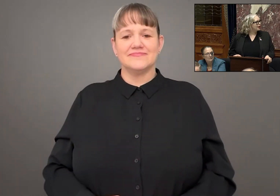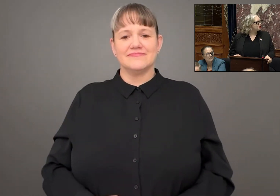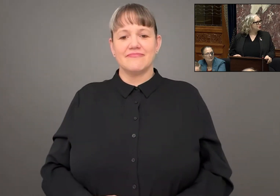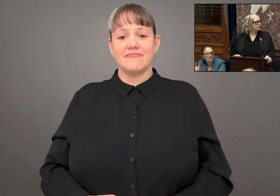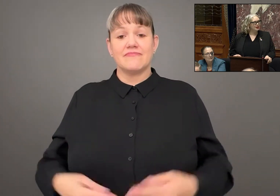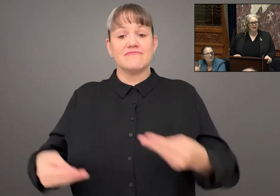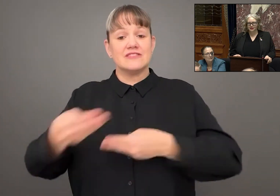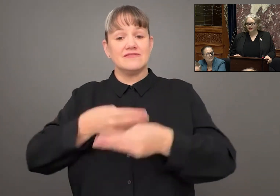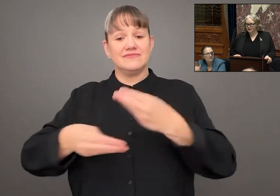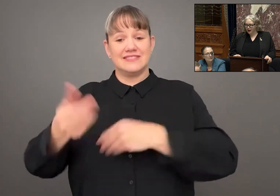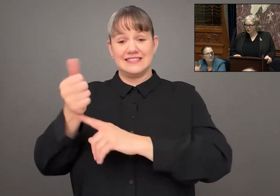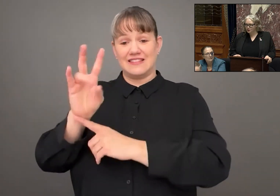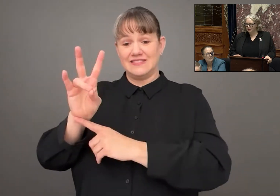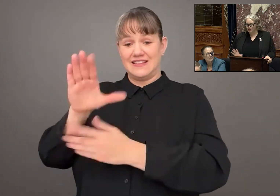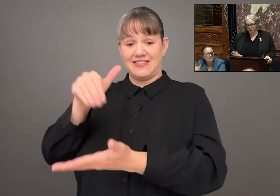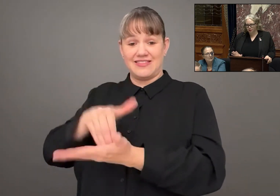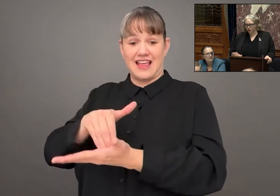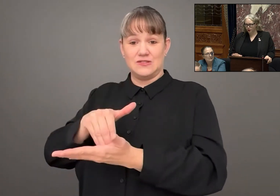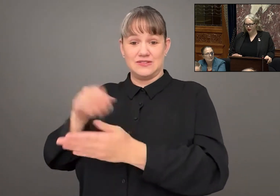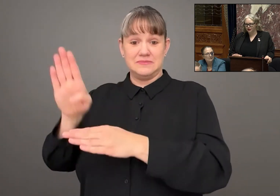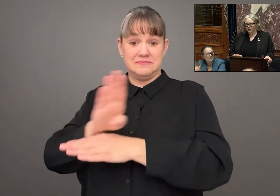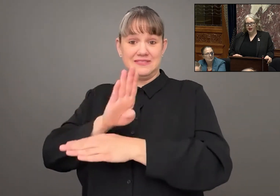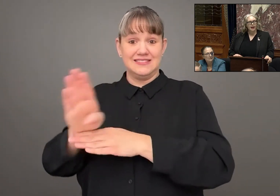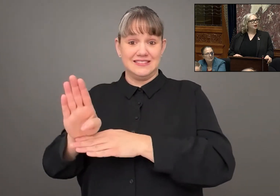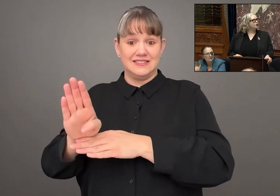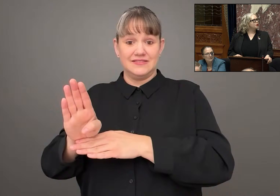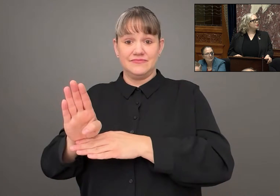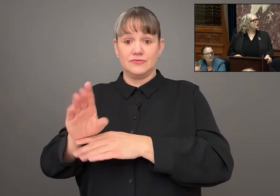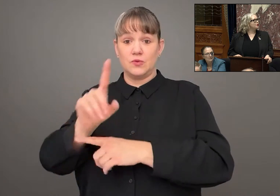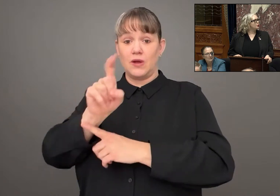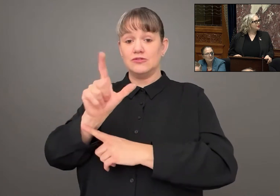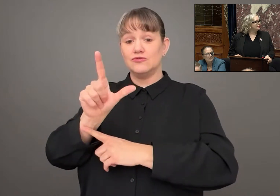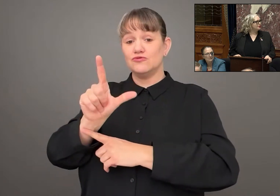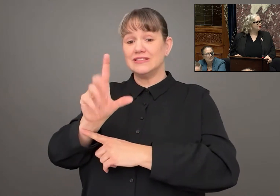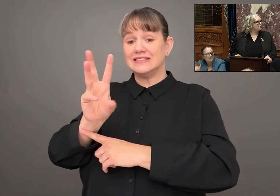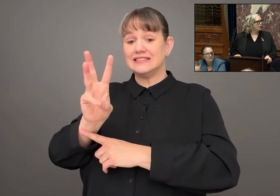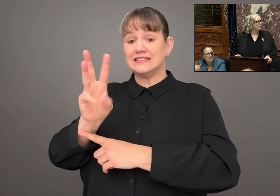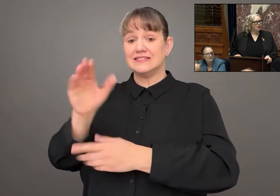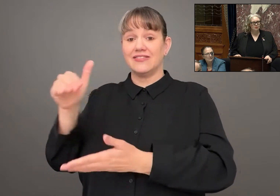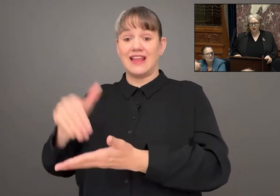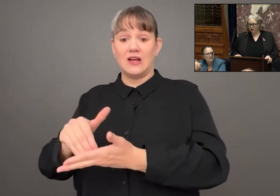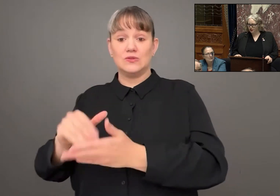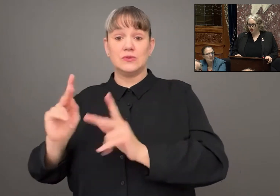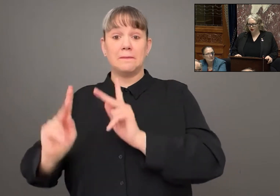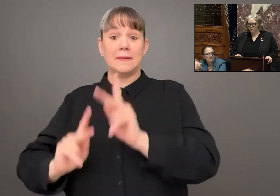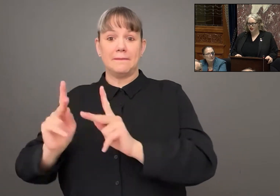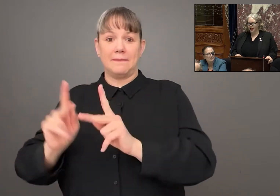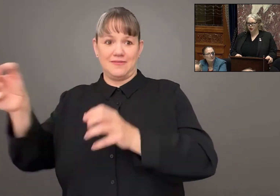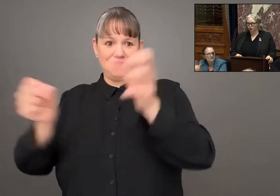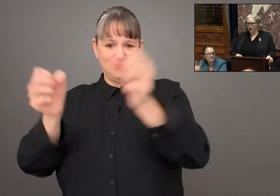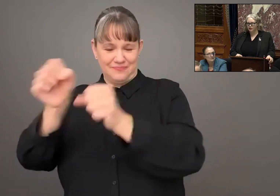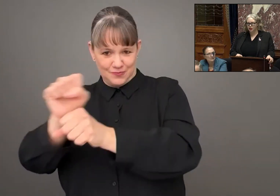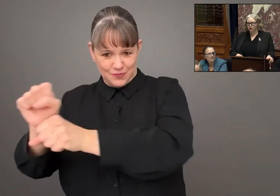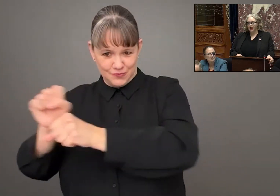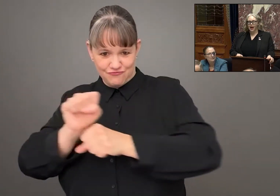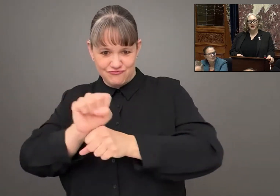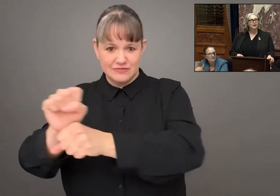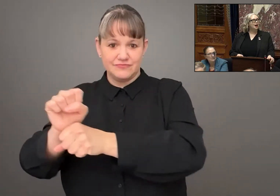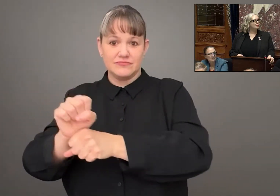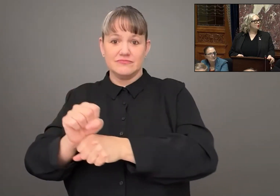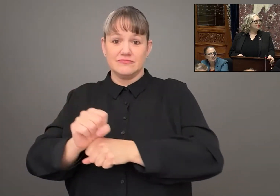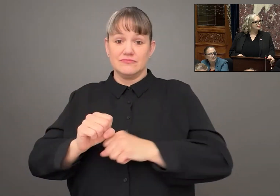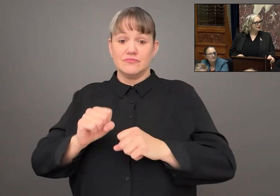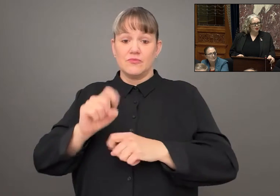and 126,000 people employed. It contributes $22.1 billion in annual revenue